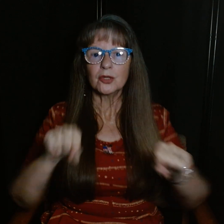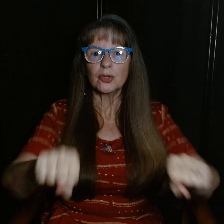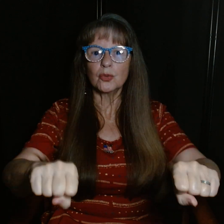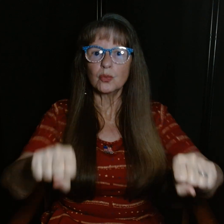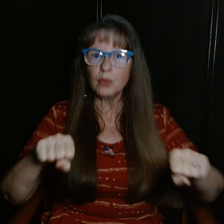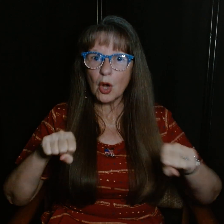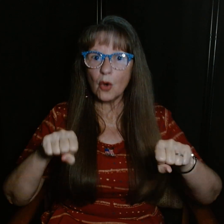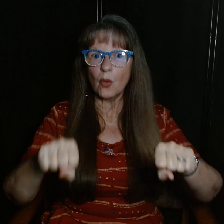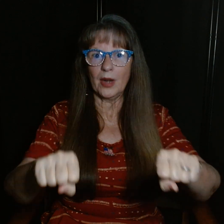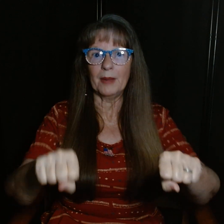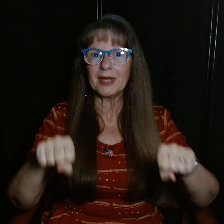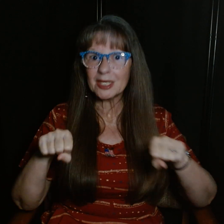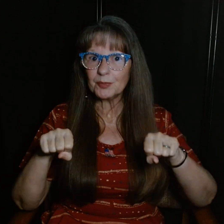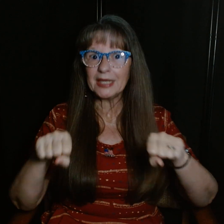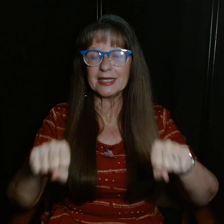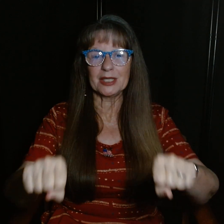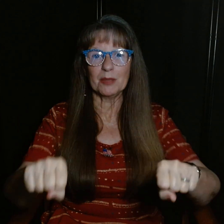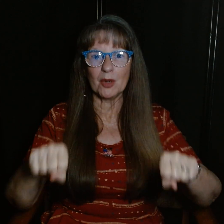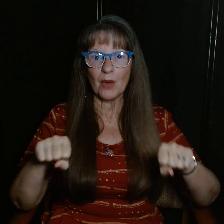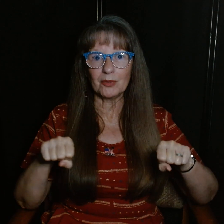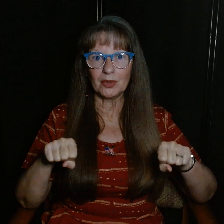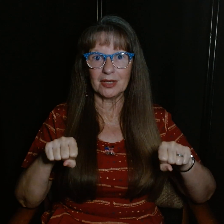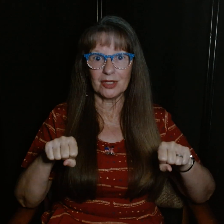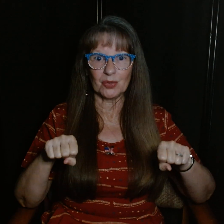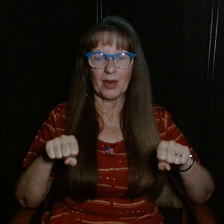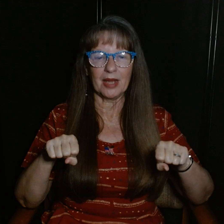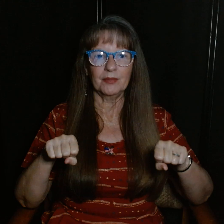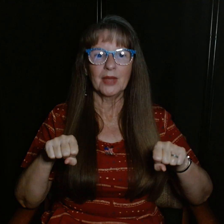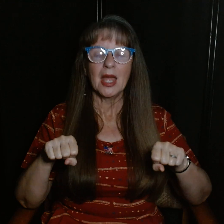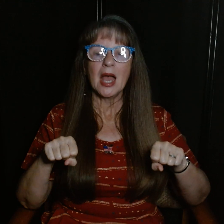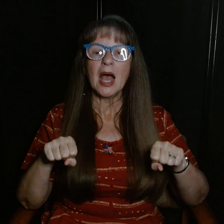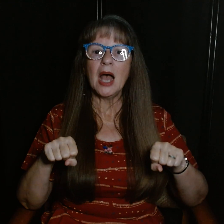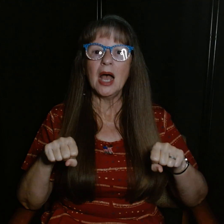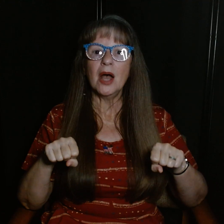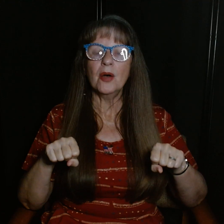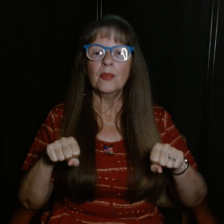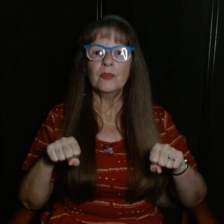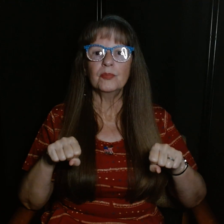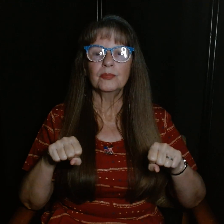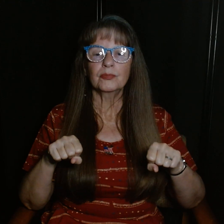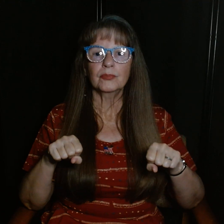to row, and I'm going to explain this in a minute why I'm doing it this way. Um,